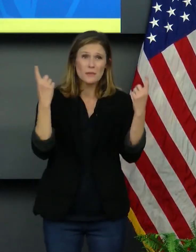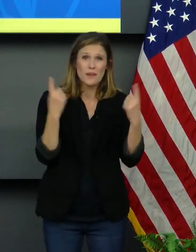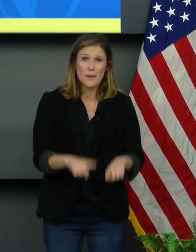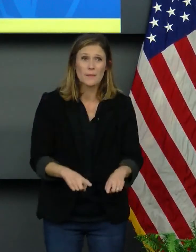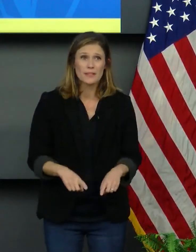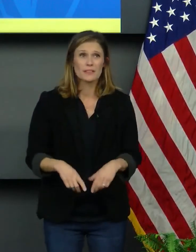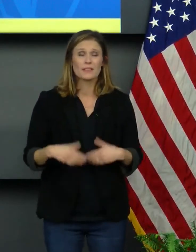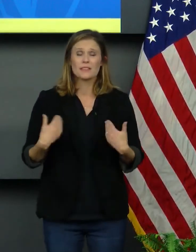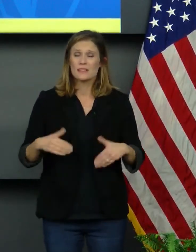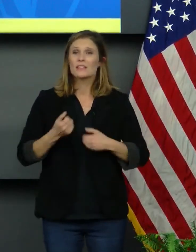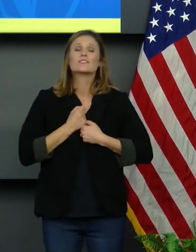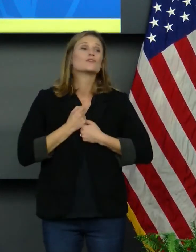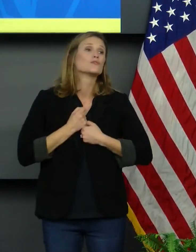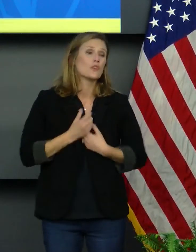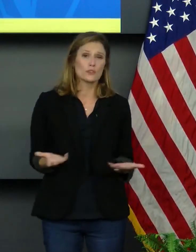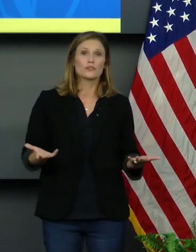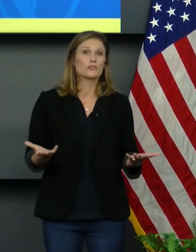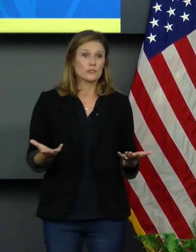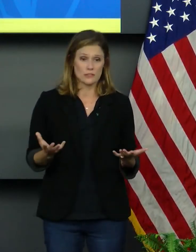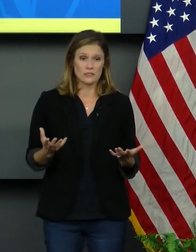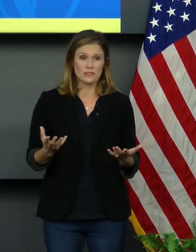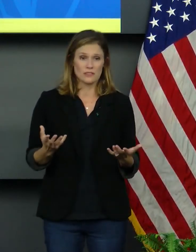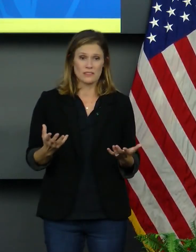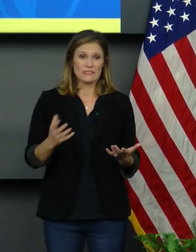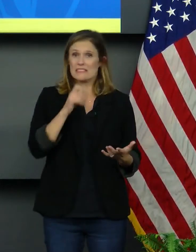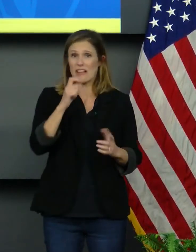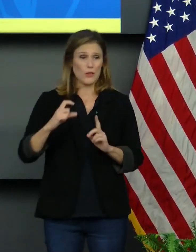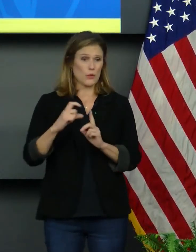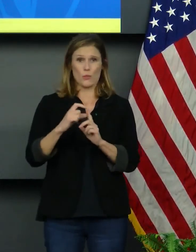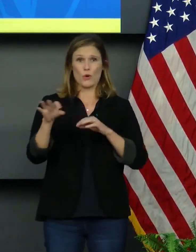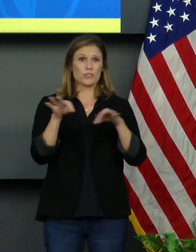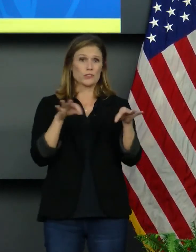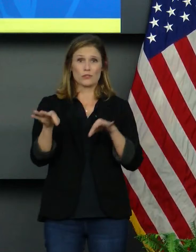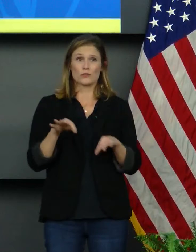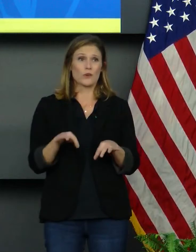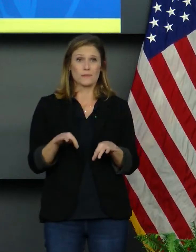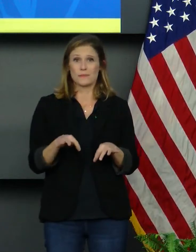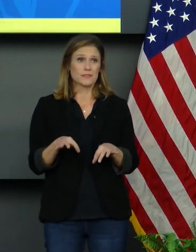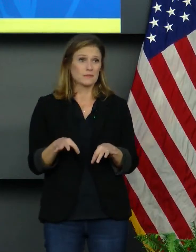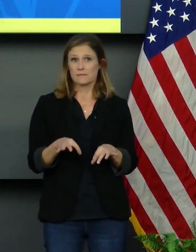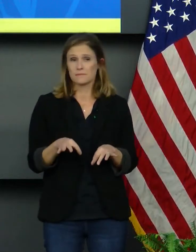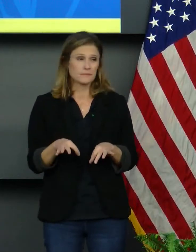So exhaustion is not really even the word that describes it all.